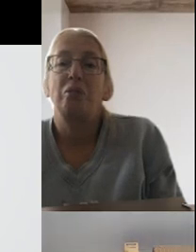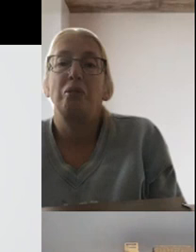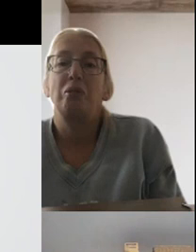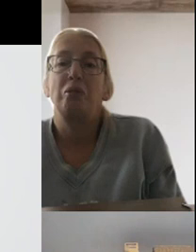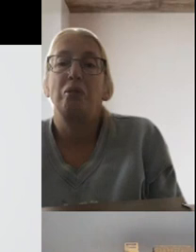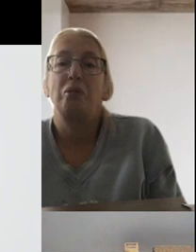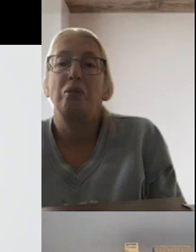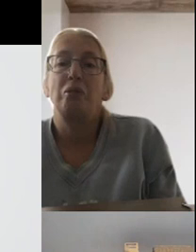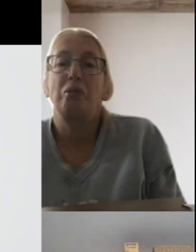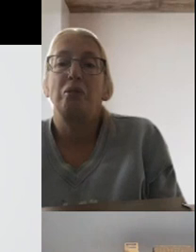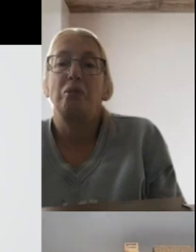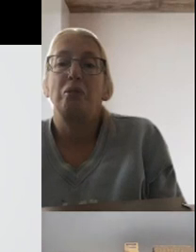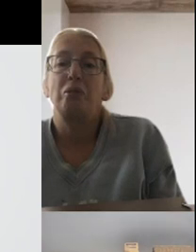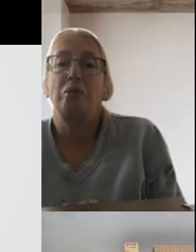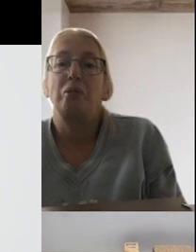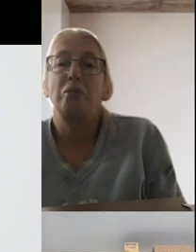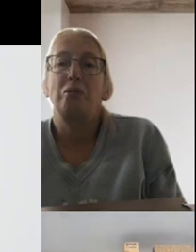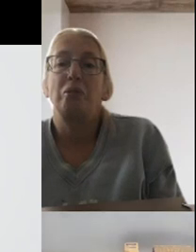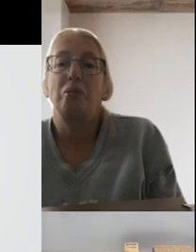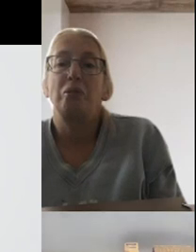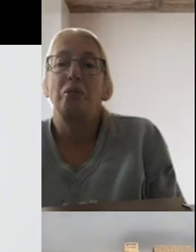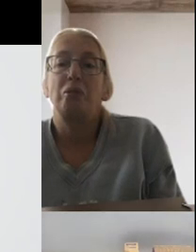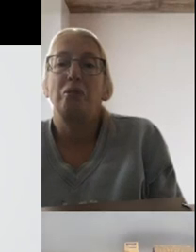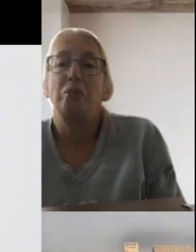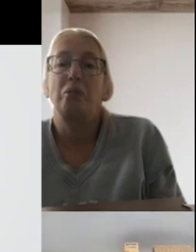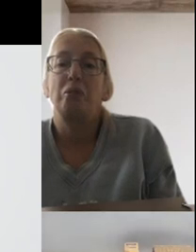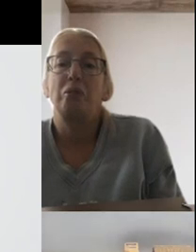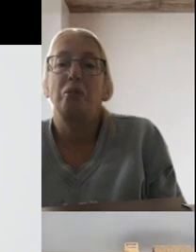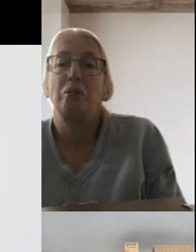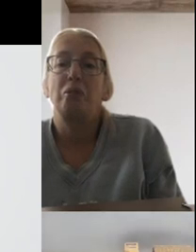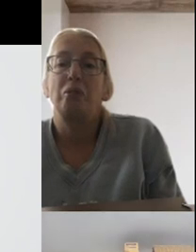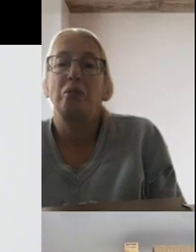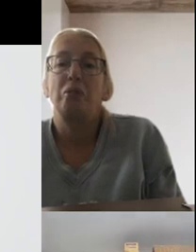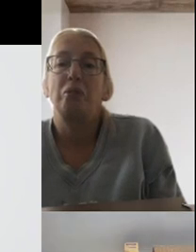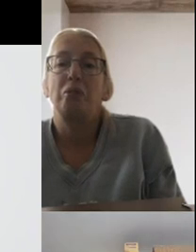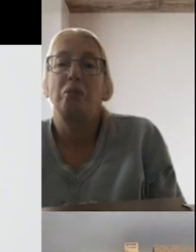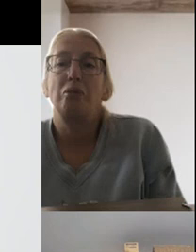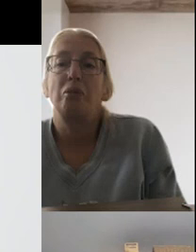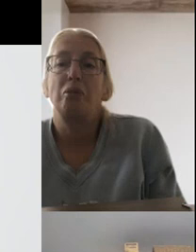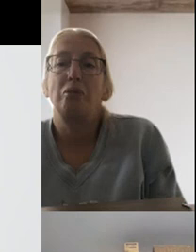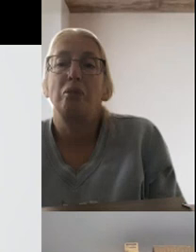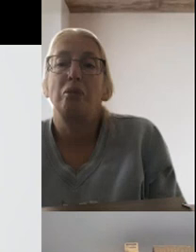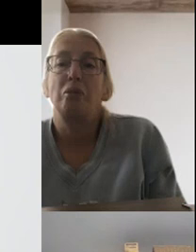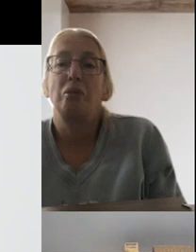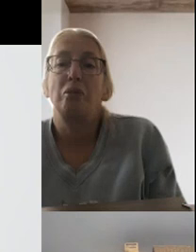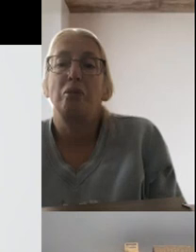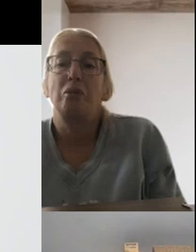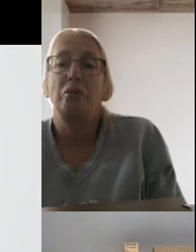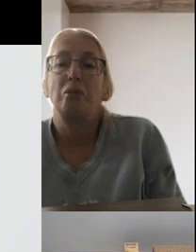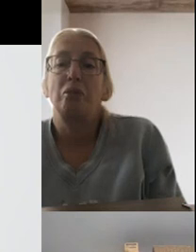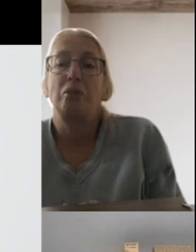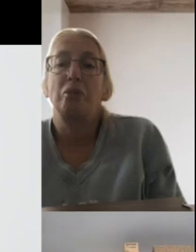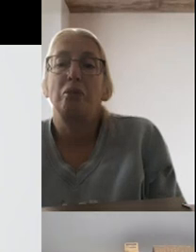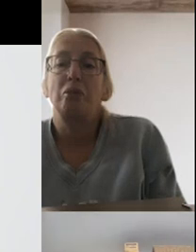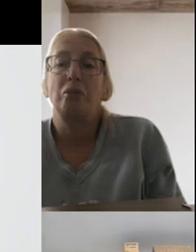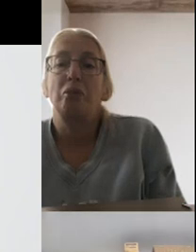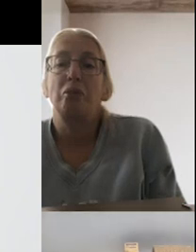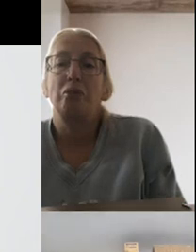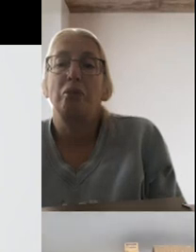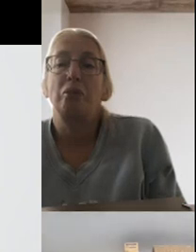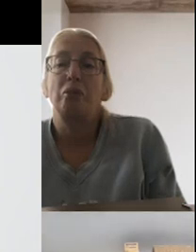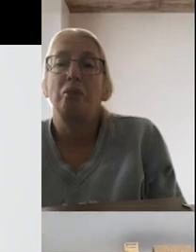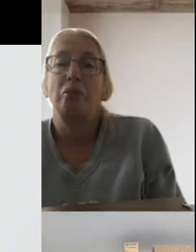teams and children's teams, albeit our focus was on fostering teams, but clearly it's no good fostering teams saying, yes, we're going to open our doors